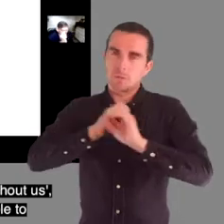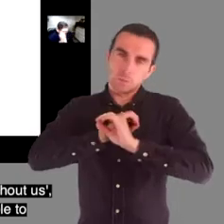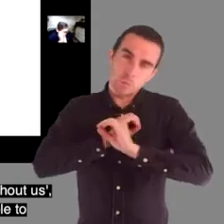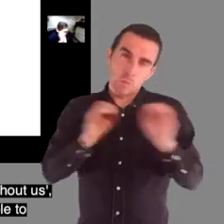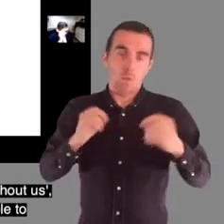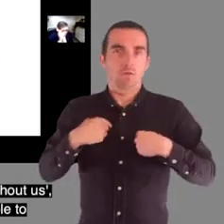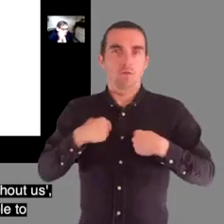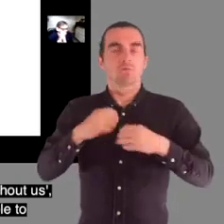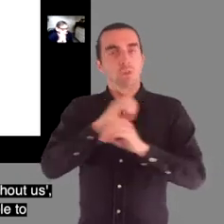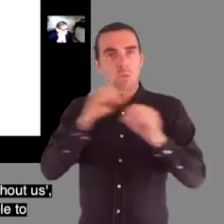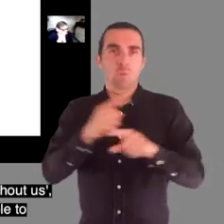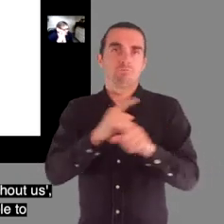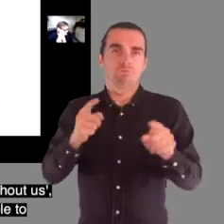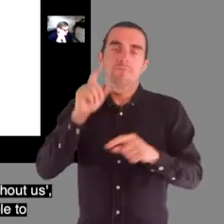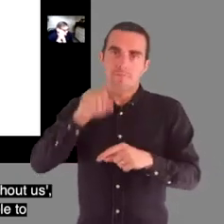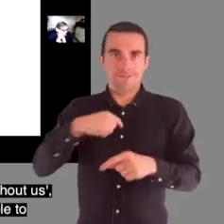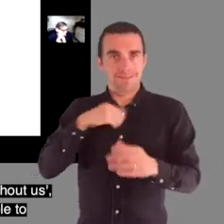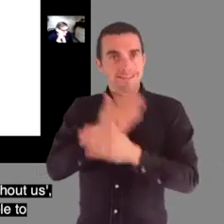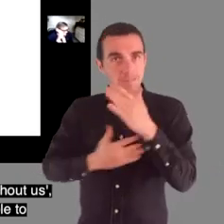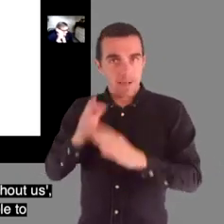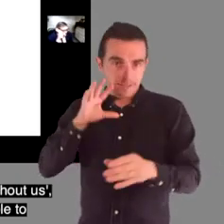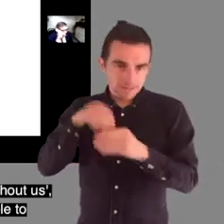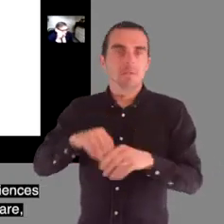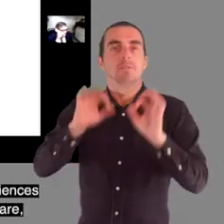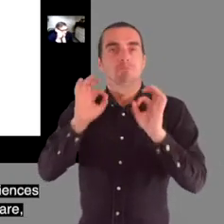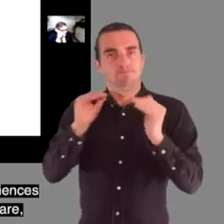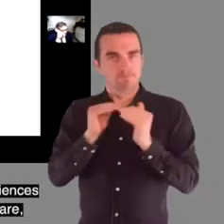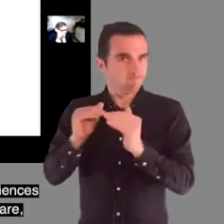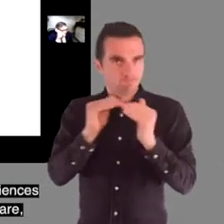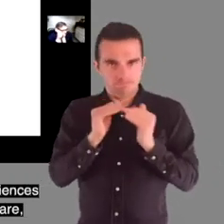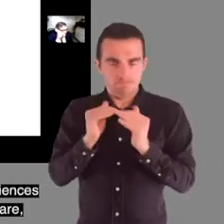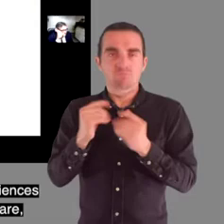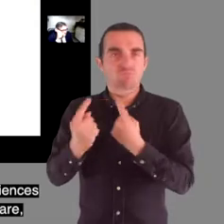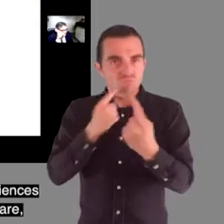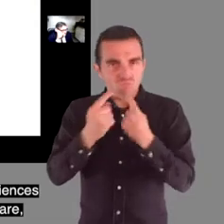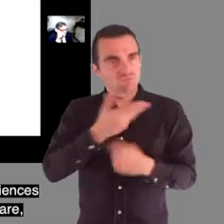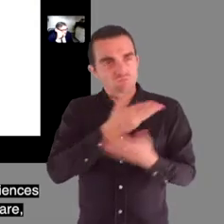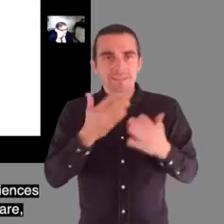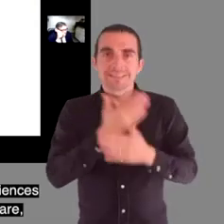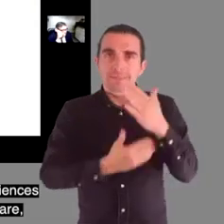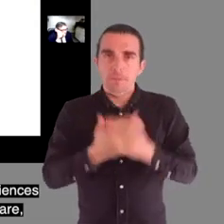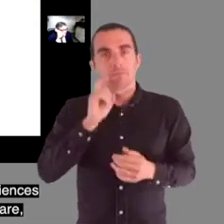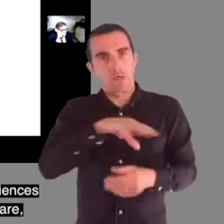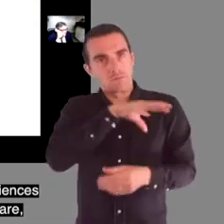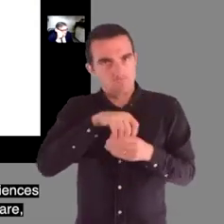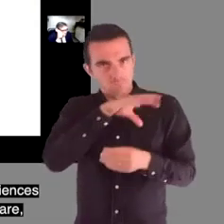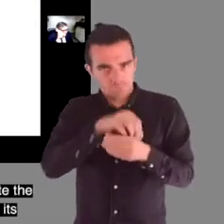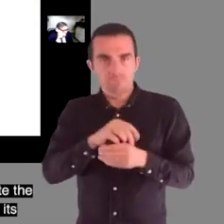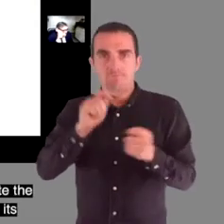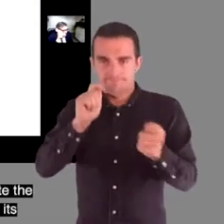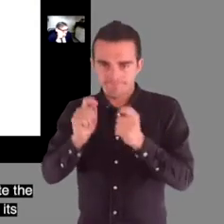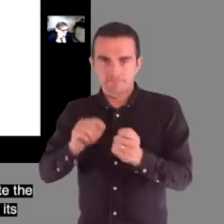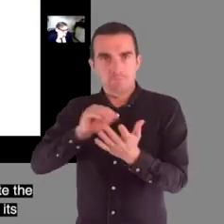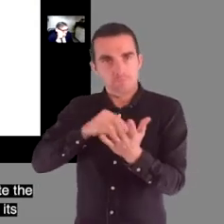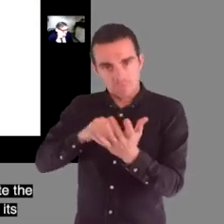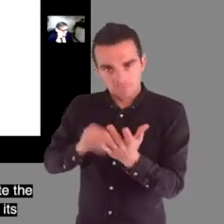nothing about us without us, of disabled persons being able to speak to what their lived experiences are like, what their priorities are, what their needs